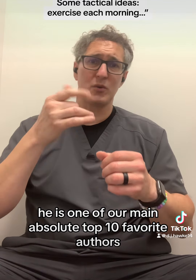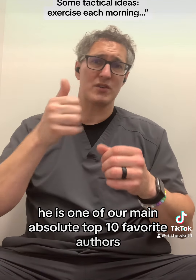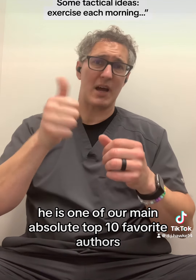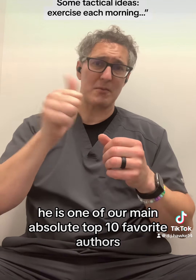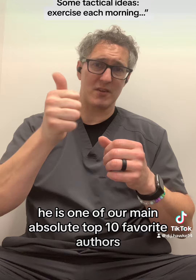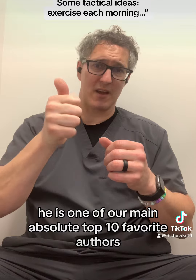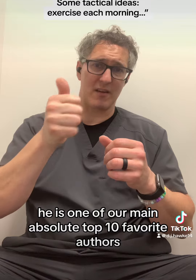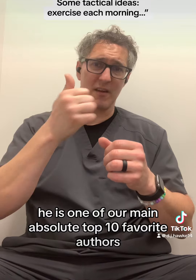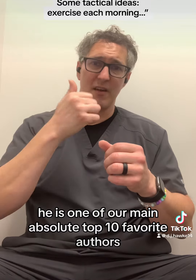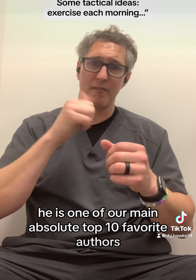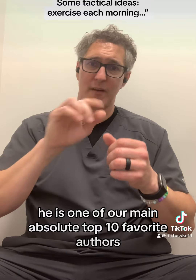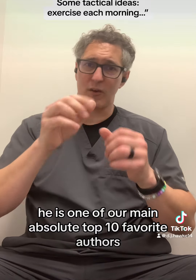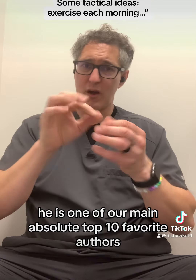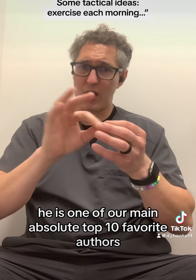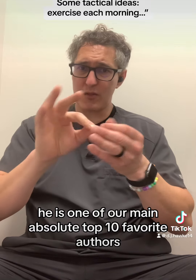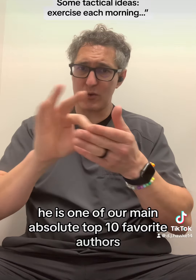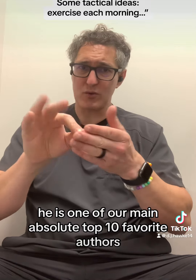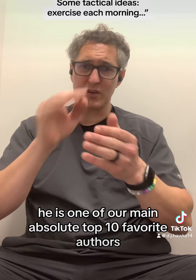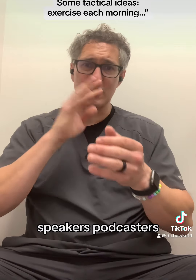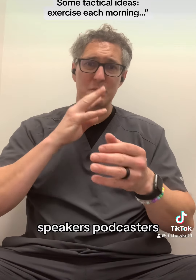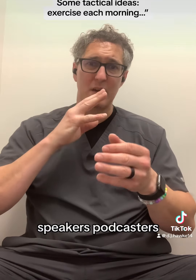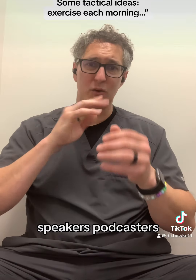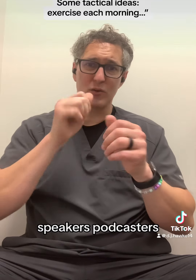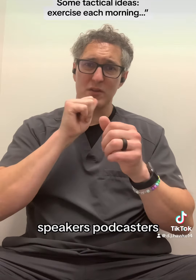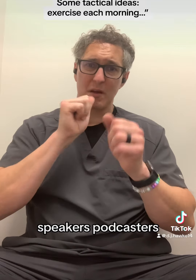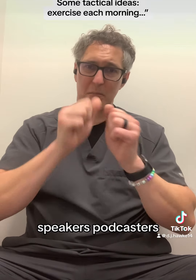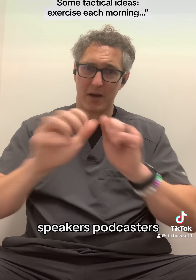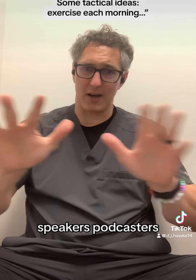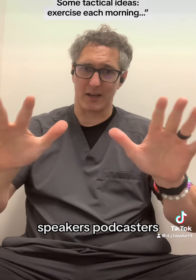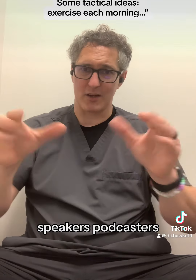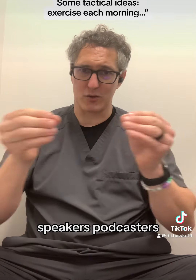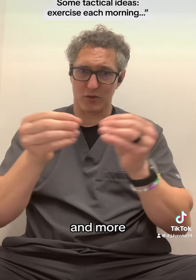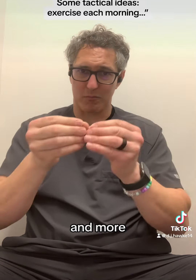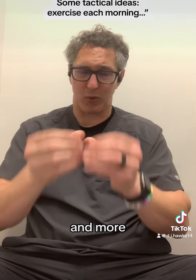top 10 favorite authors, speakers, podcasters, and more.